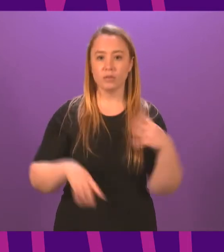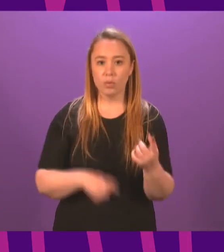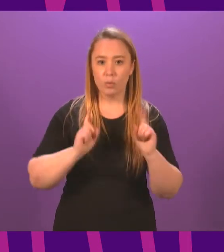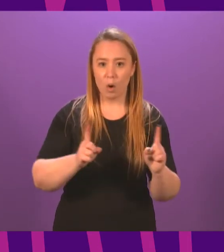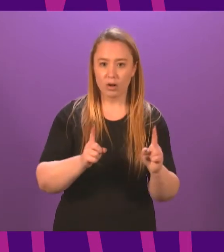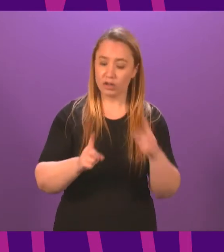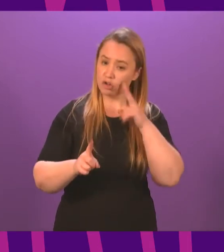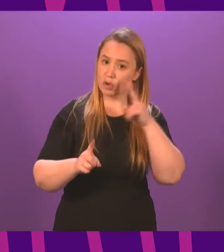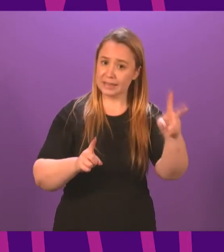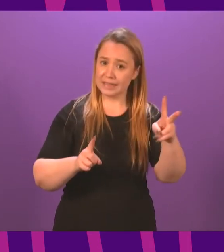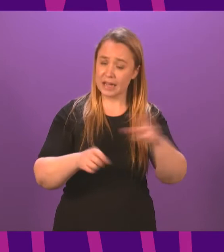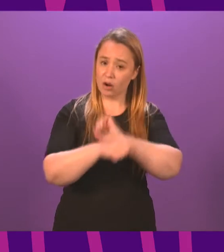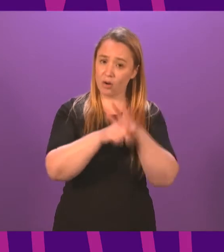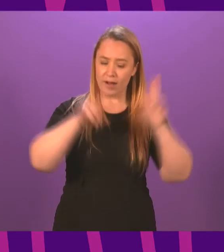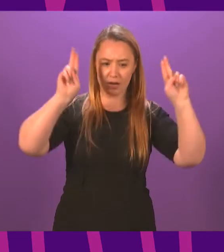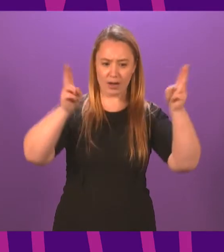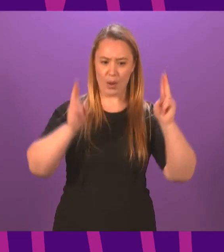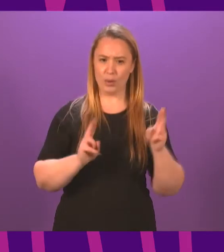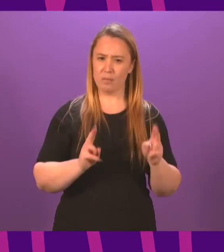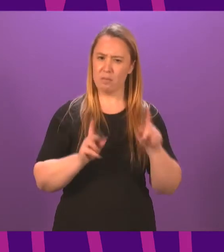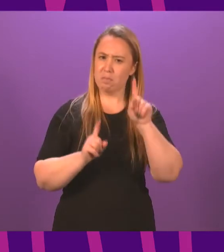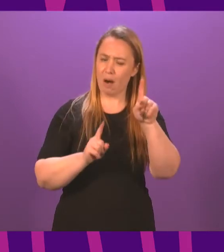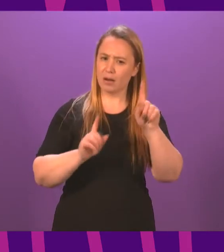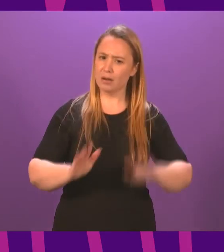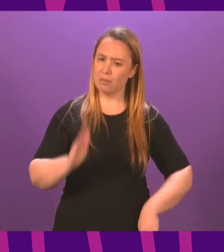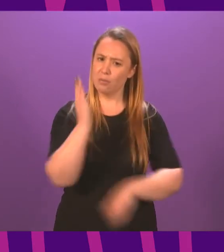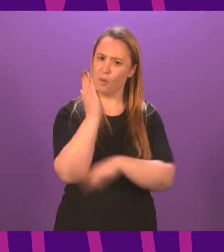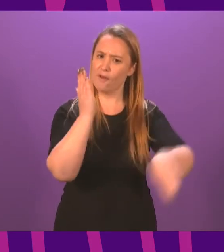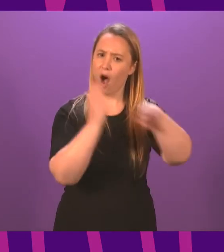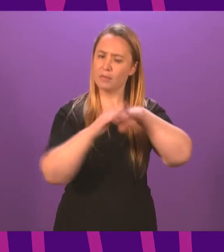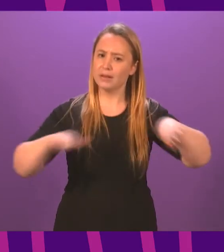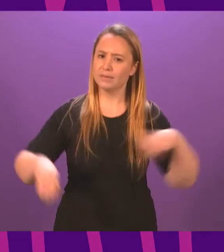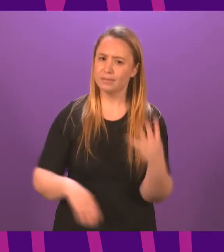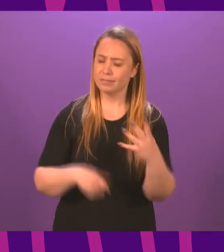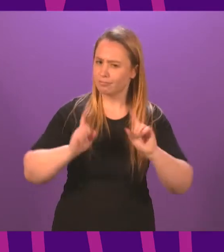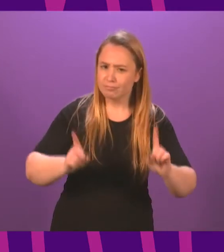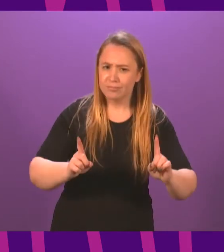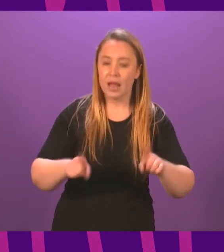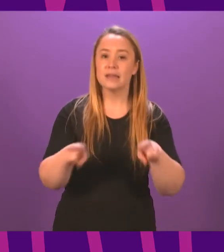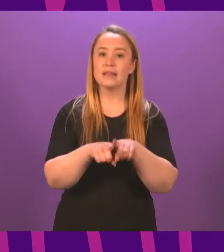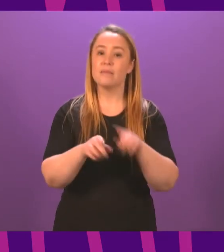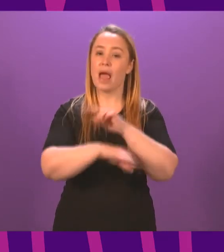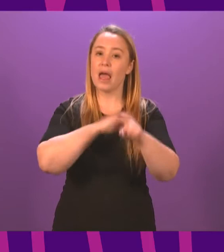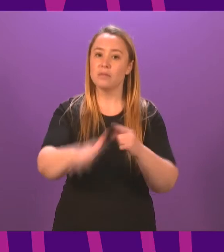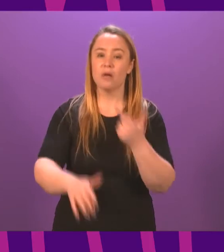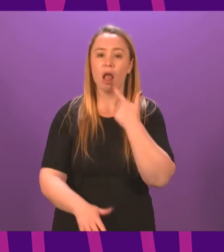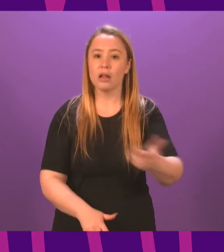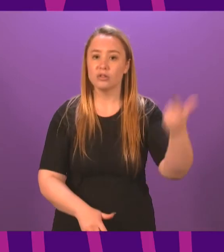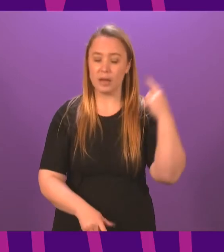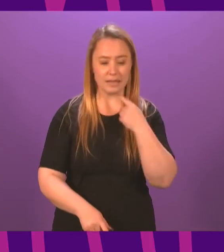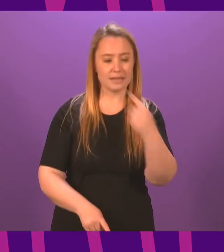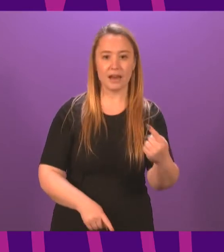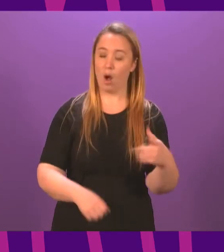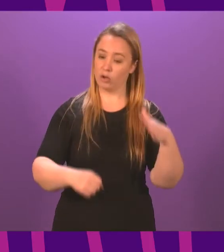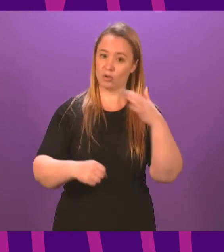going down. And if the First Minister says to the people of Edinburgh, as she did last week, that if the number of